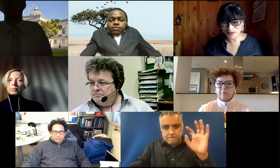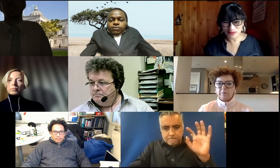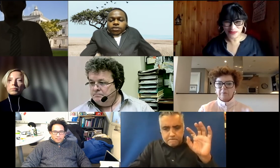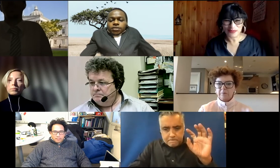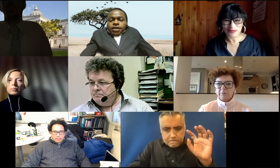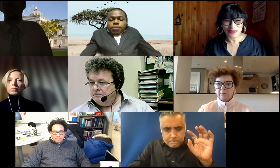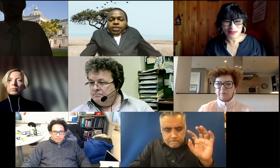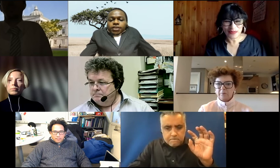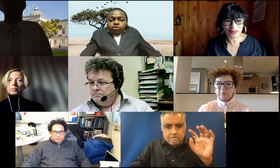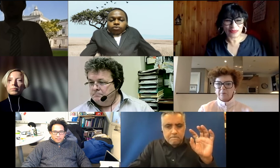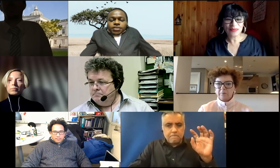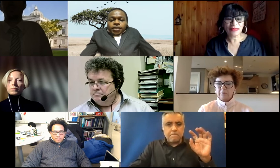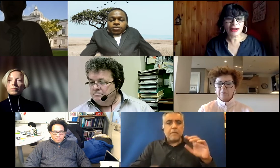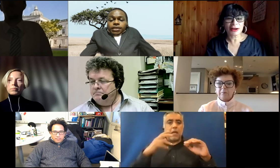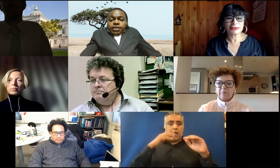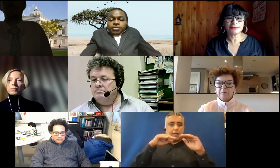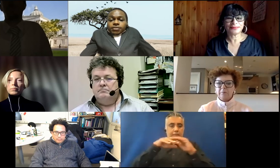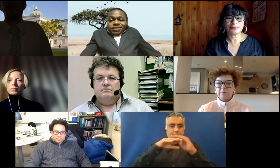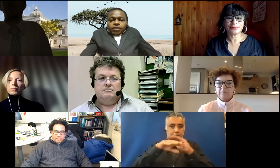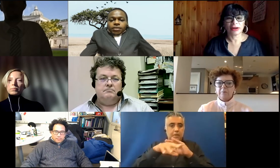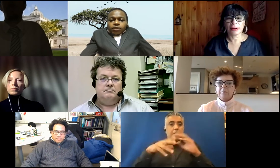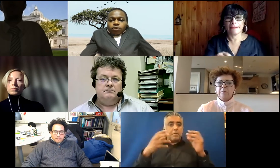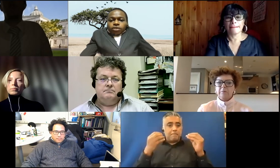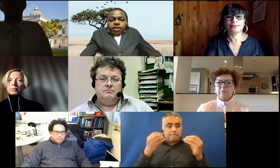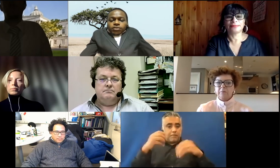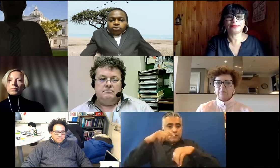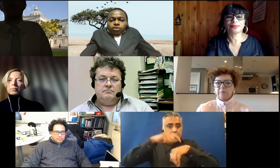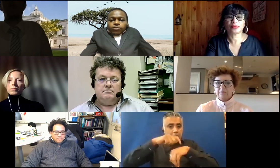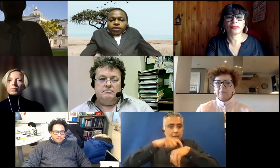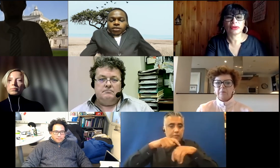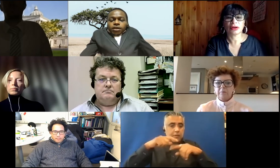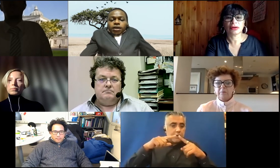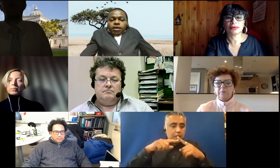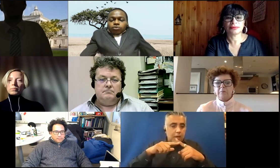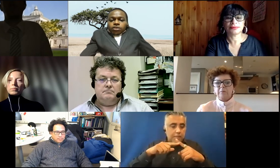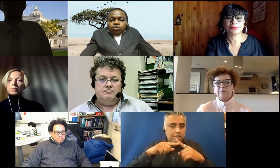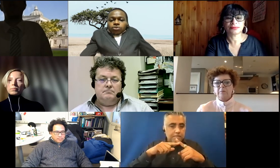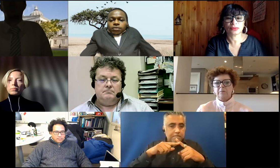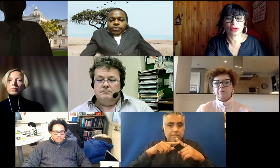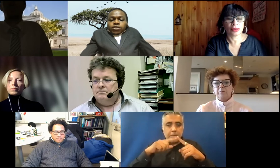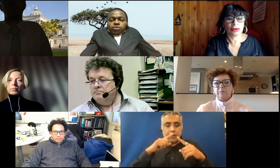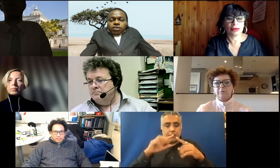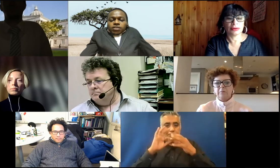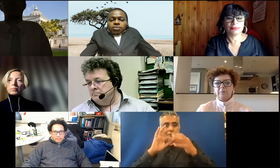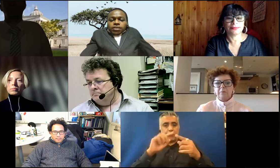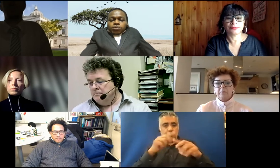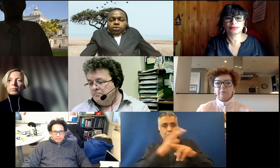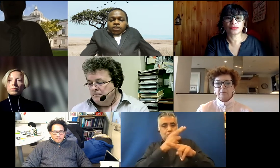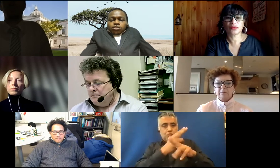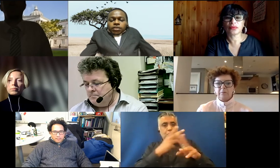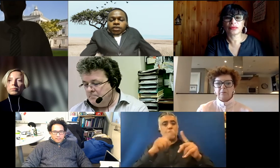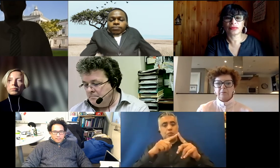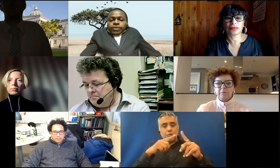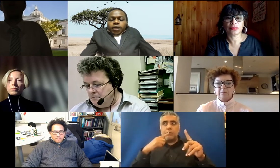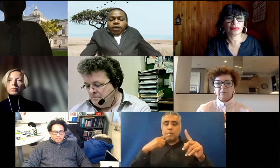accessibility features, but a lot of the times this is hidden or it's not obvious to the user. So there is immense